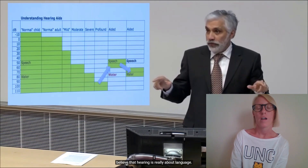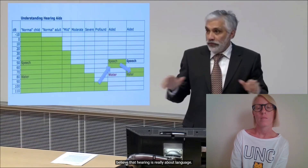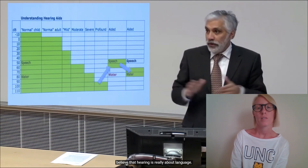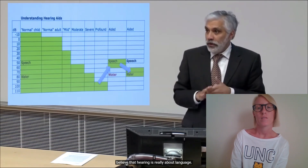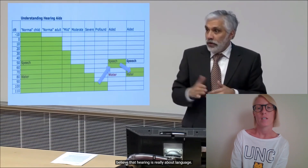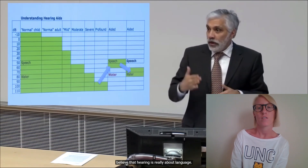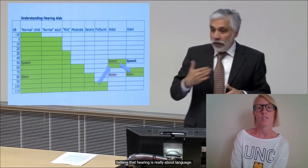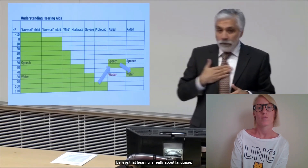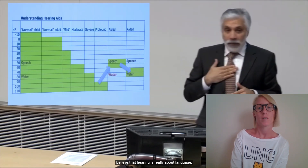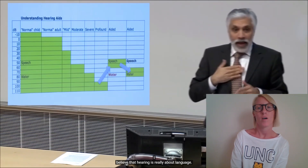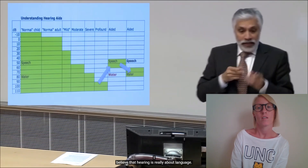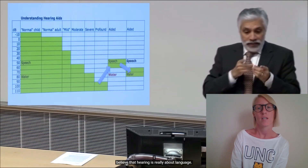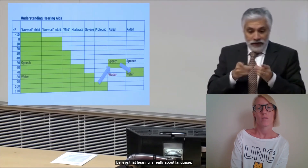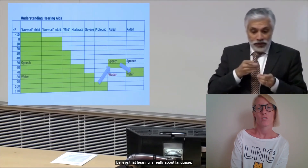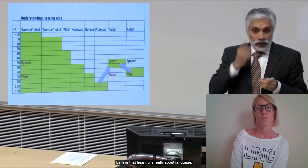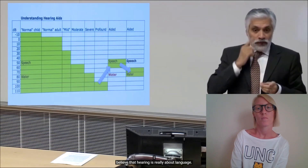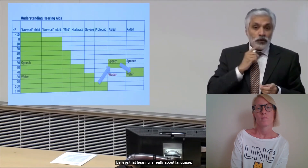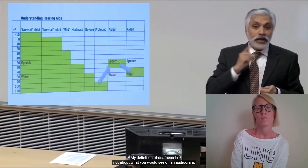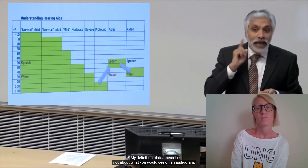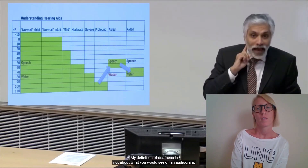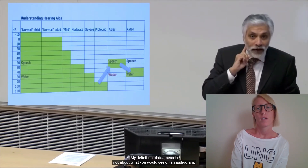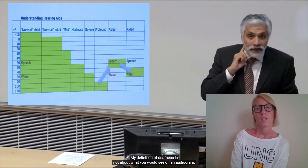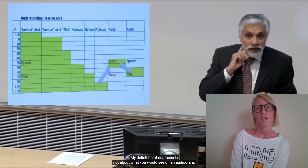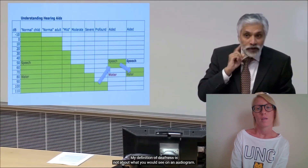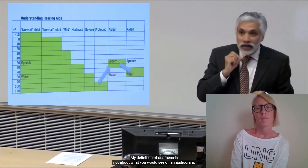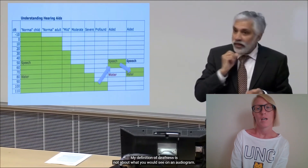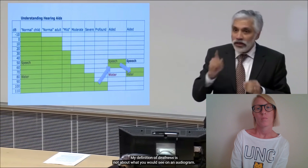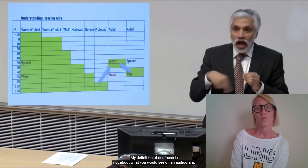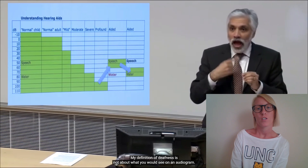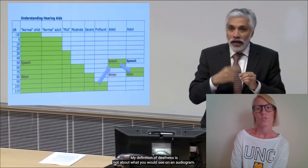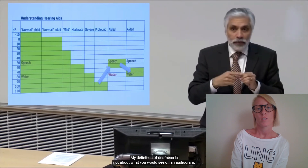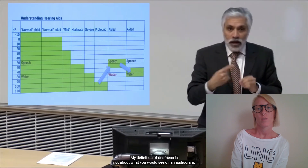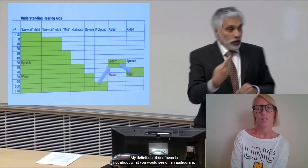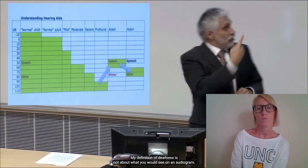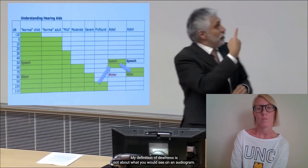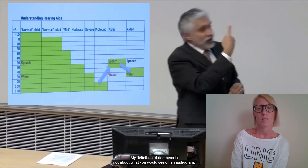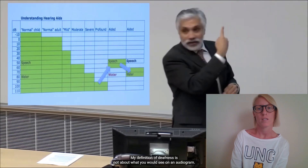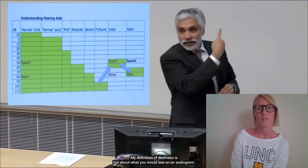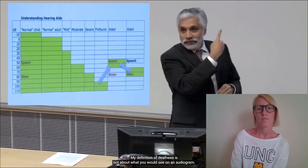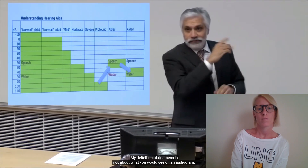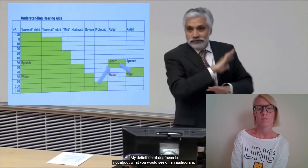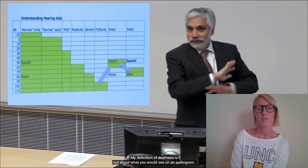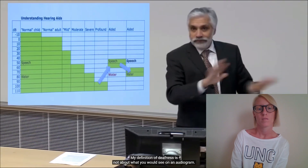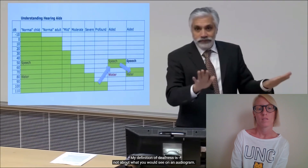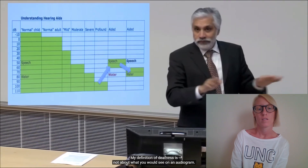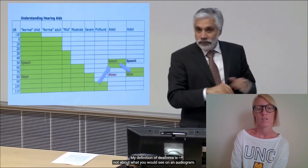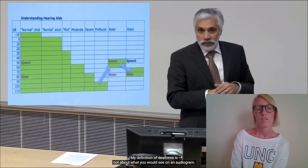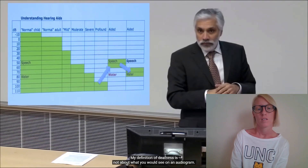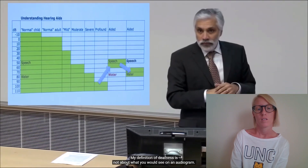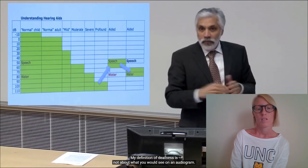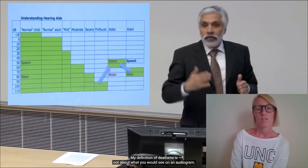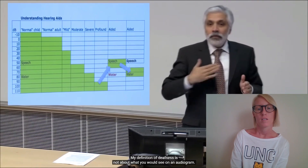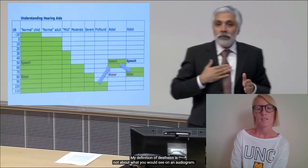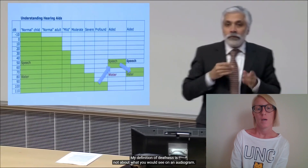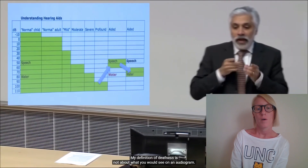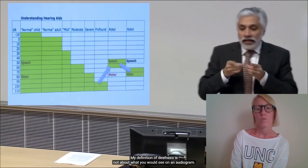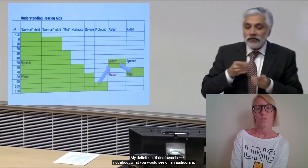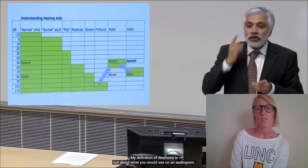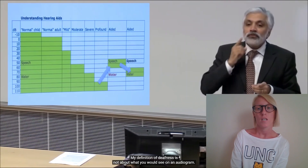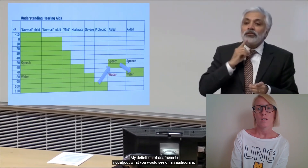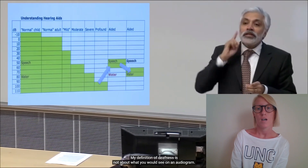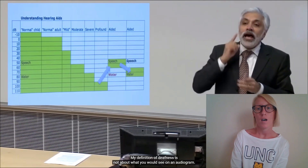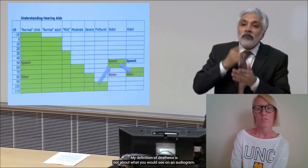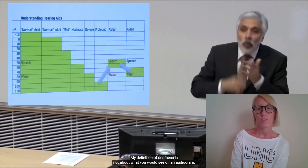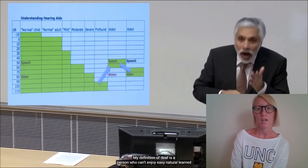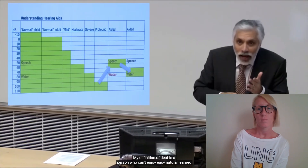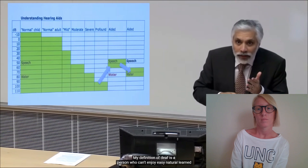believe language. that hearing is really about language. My definition My of professional deafness experience while being is deaf, not about what you would see on an audiogram. it's not about what you